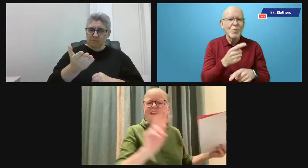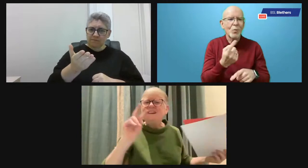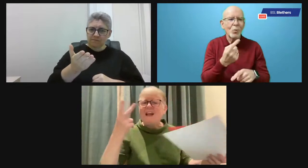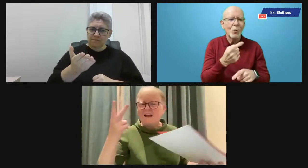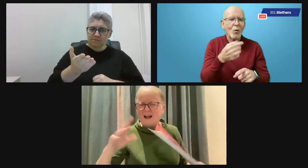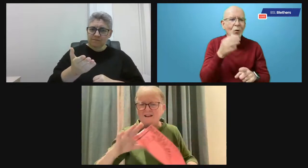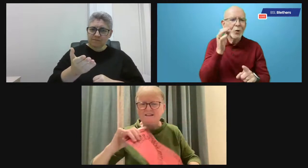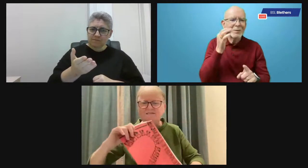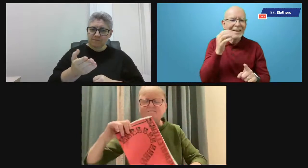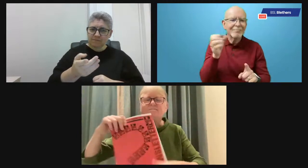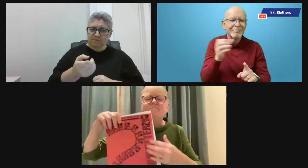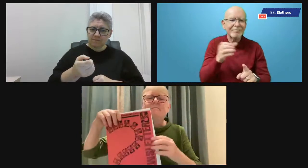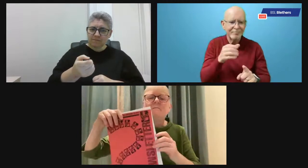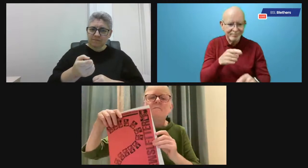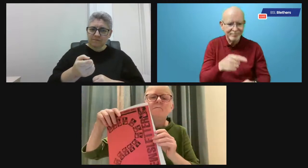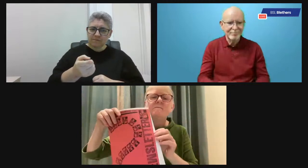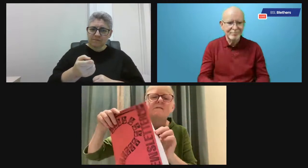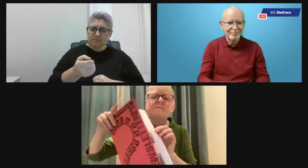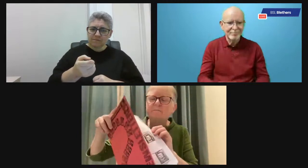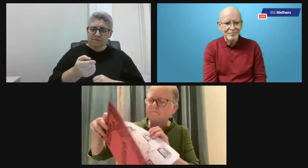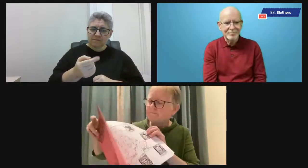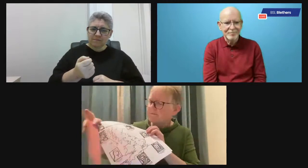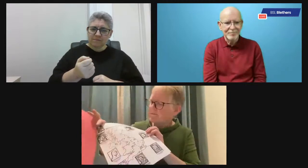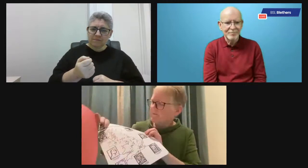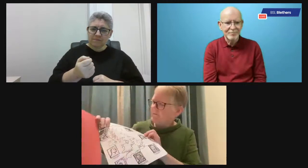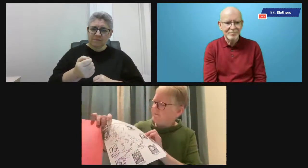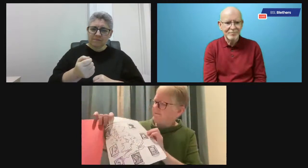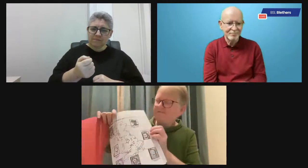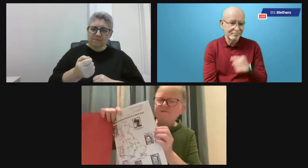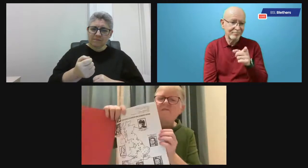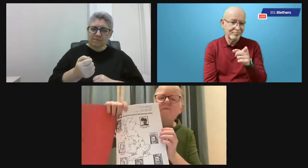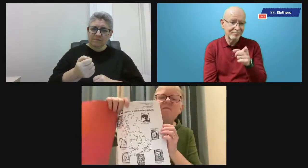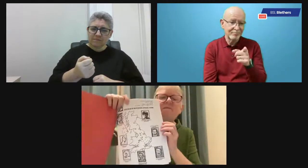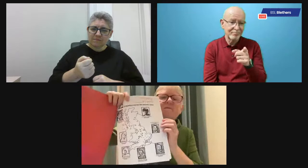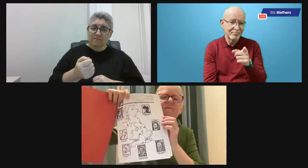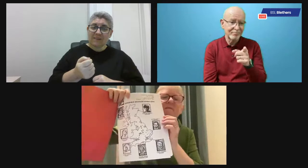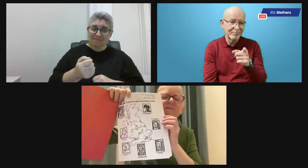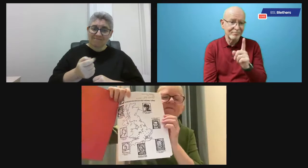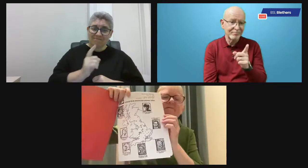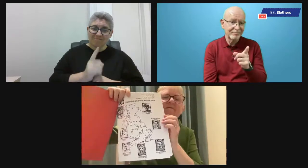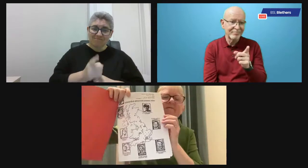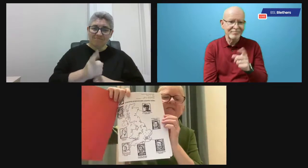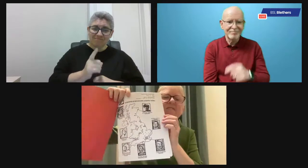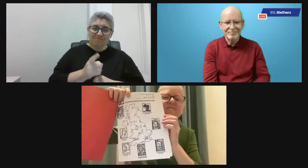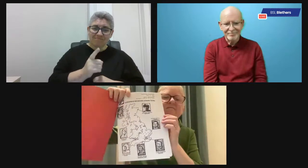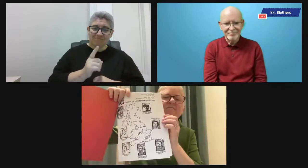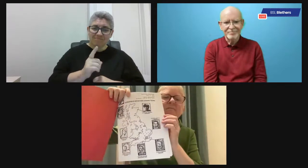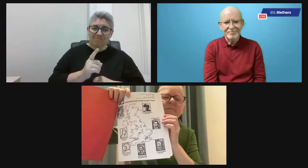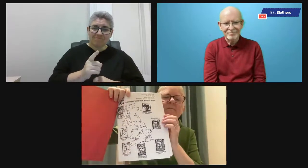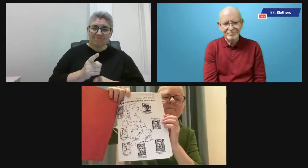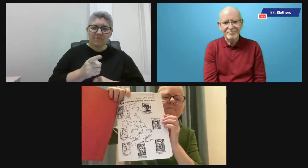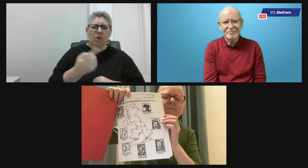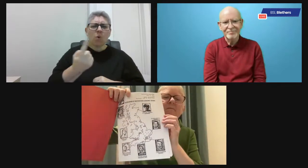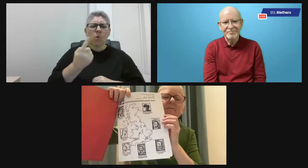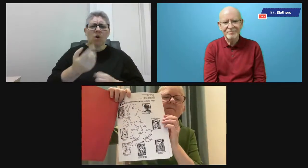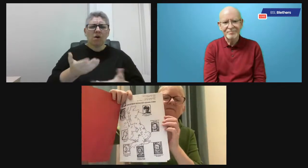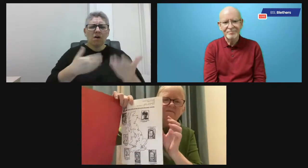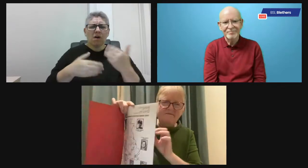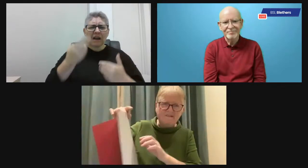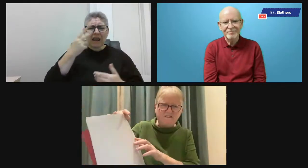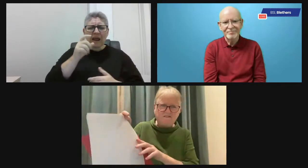wait till I've got your attention again. Oh, here we go. This is the second newsletter, and that's where that appeared. Got